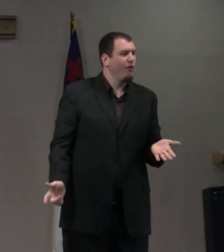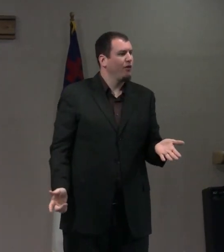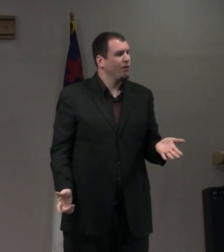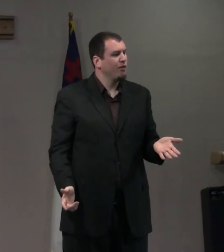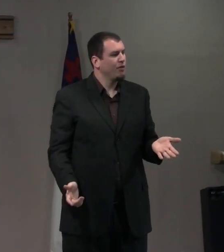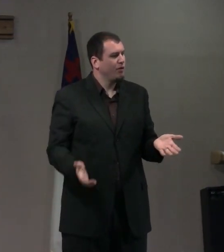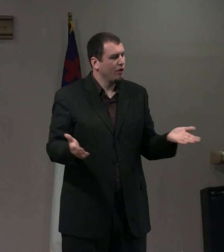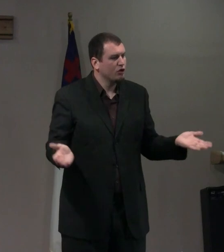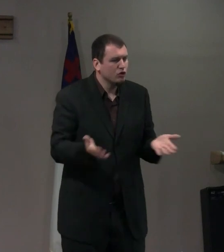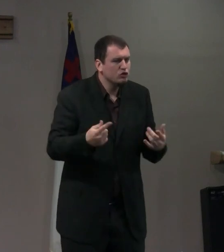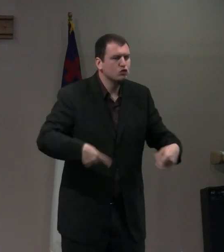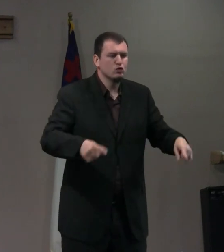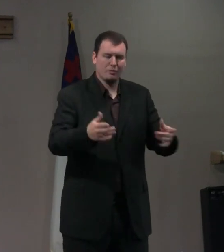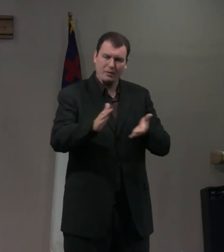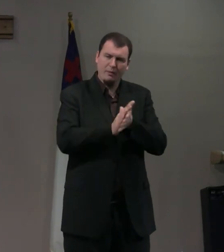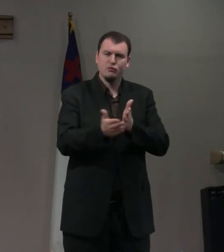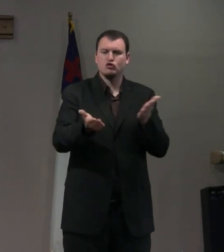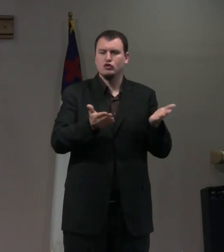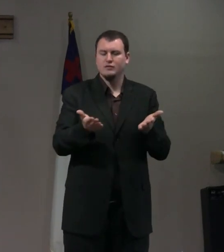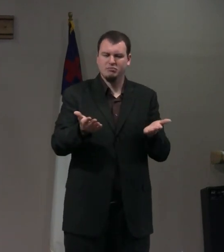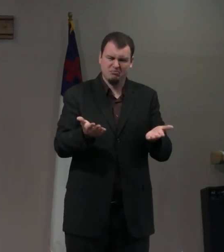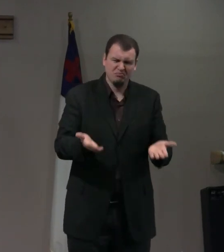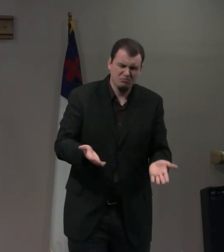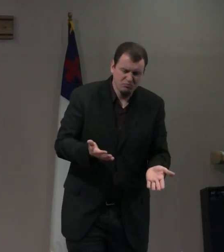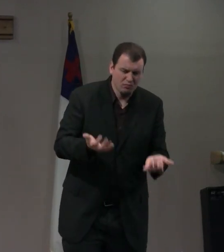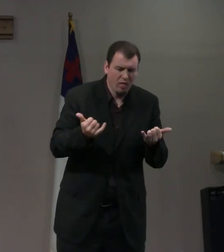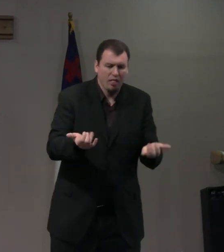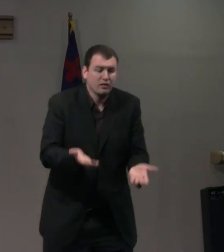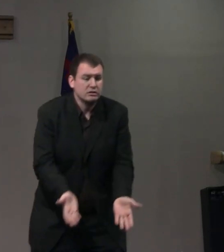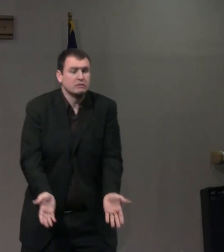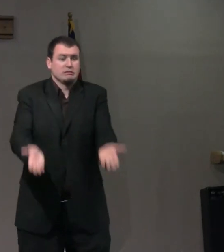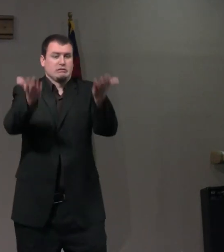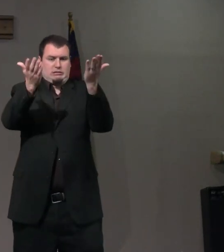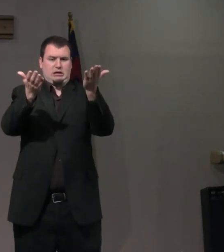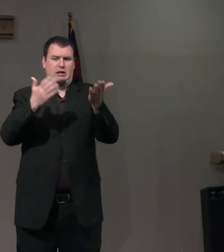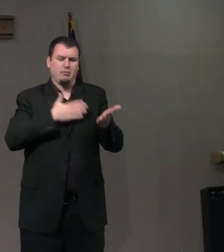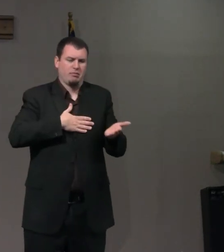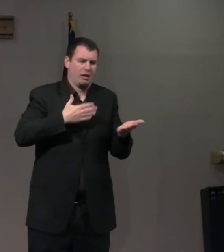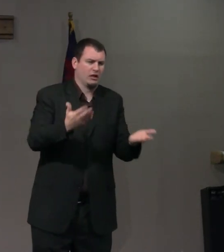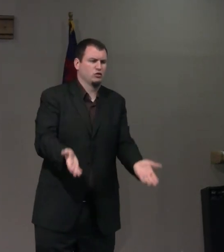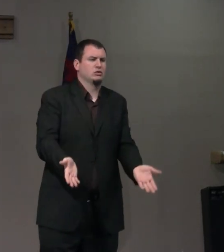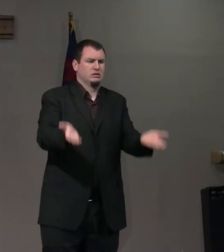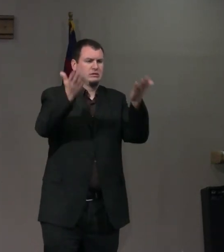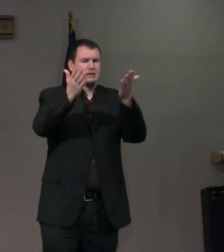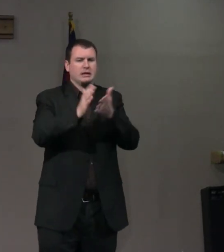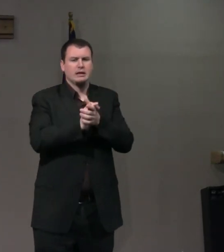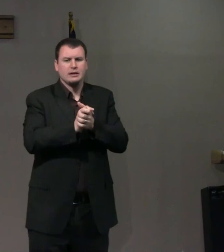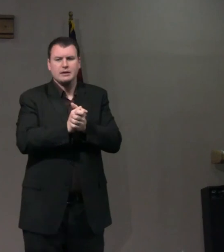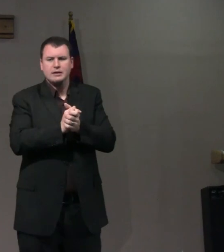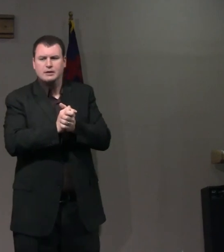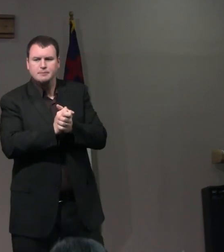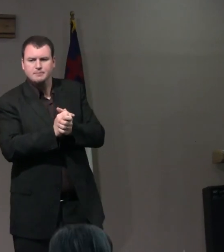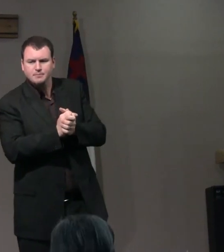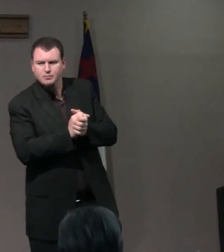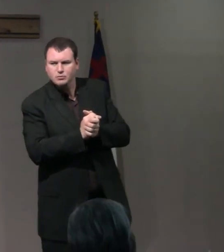Say, I'm just a servant, that's all. And encourage others to become servants. Let's stand